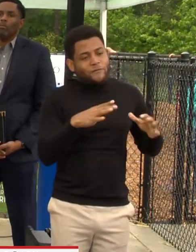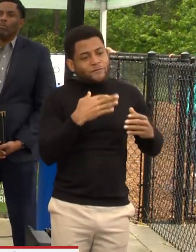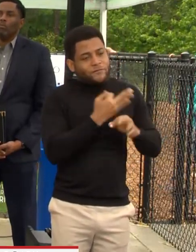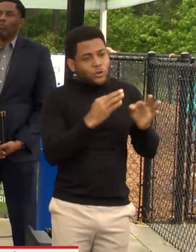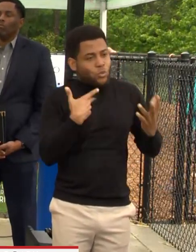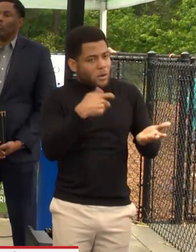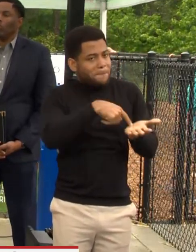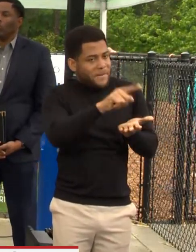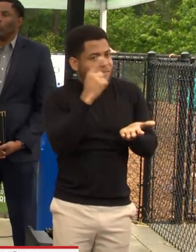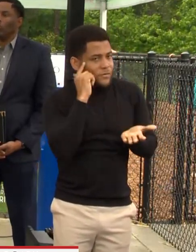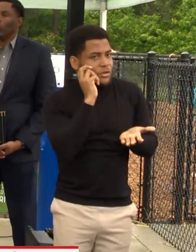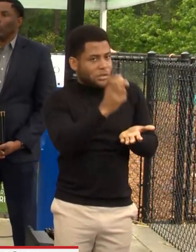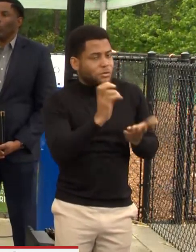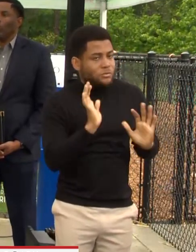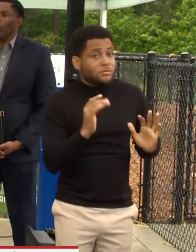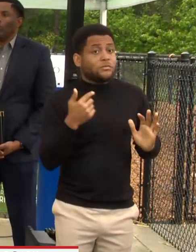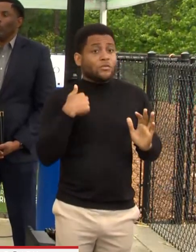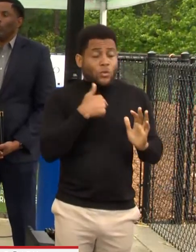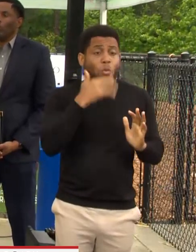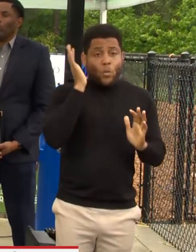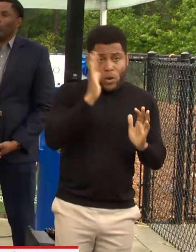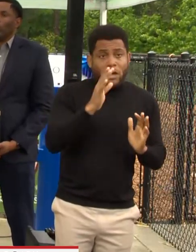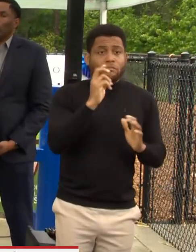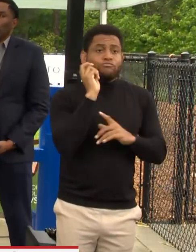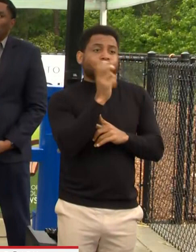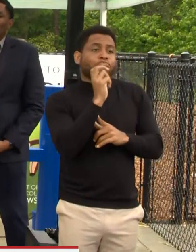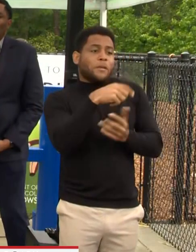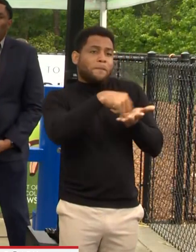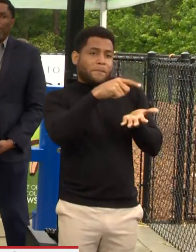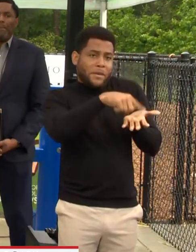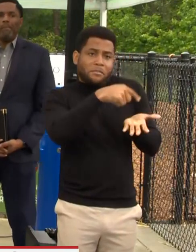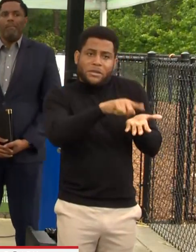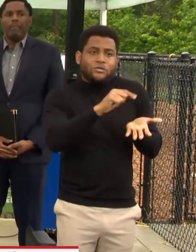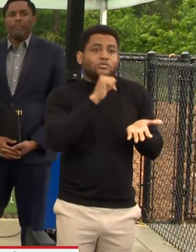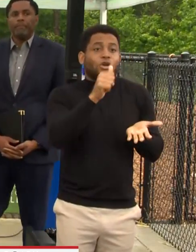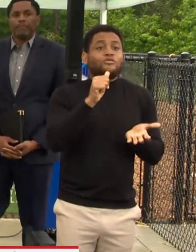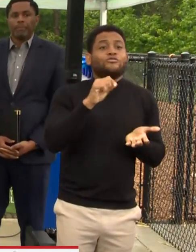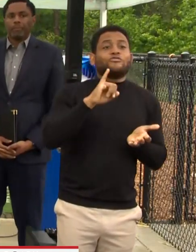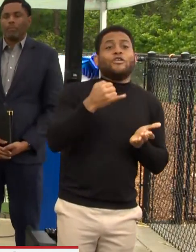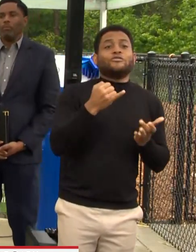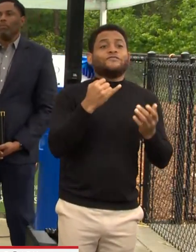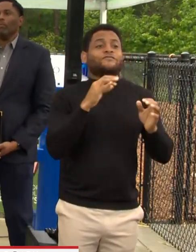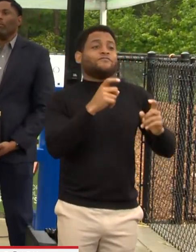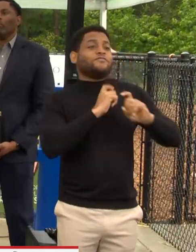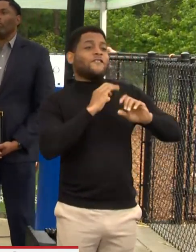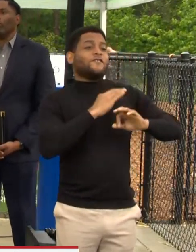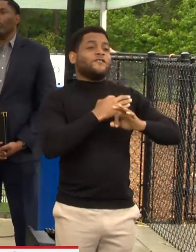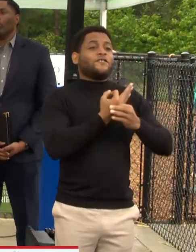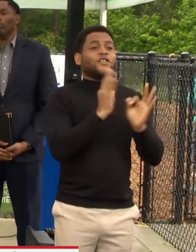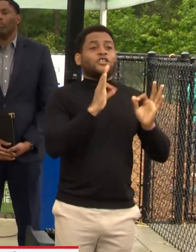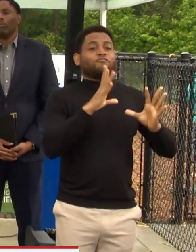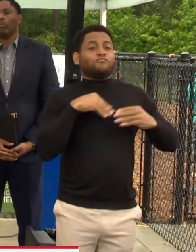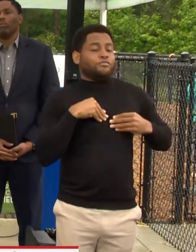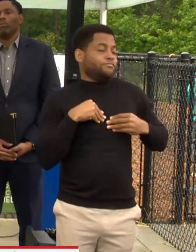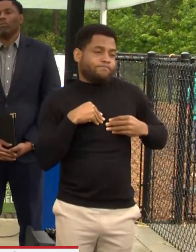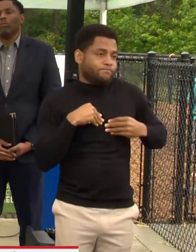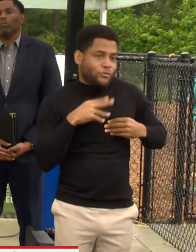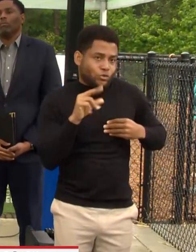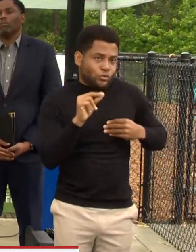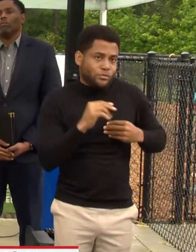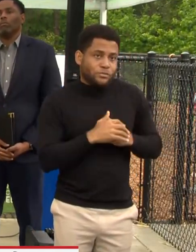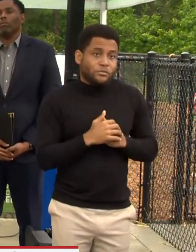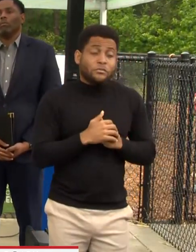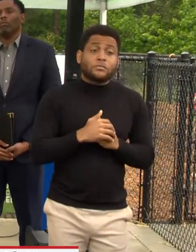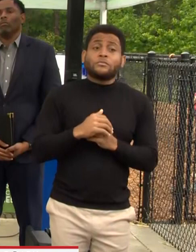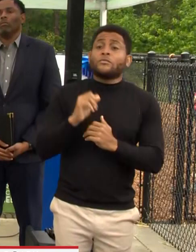and we paid for the travel rather than accepting it as a gift. Okay, and then one process question on the settlement. Did